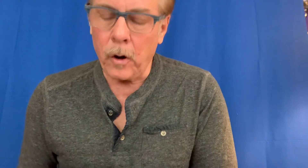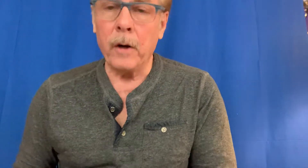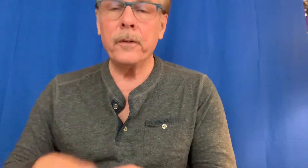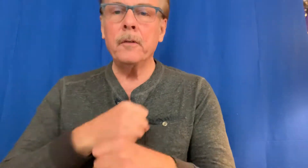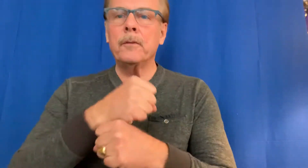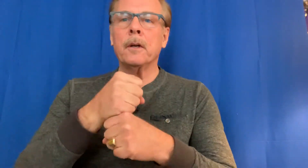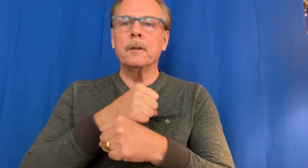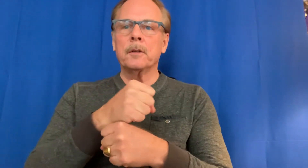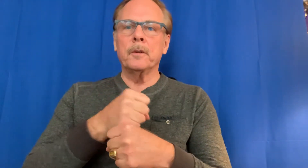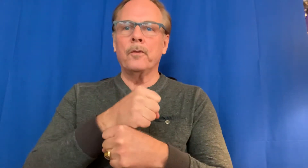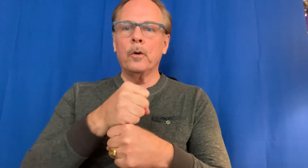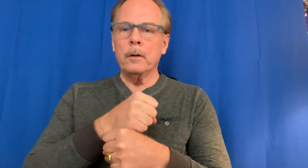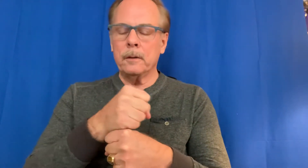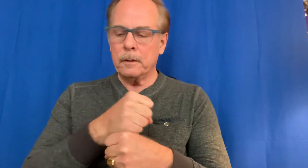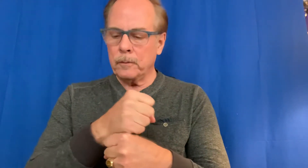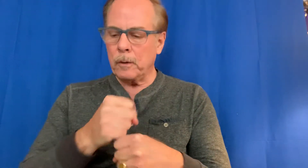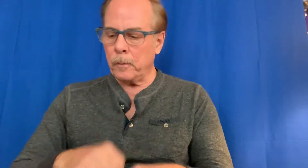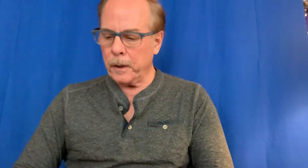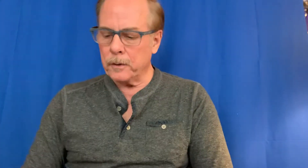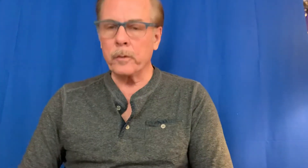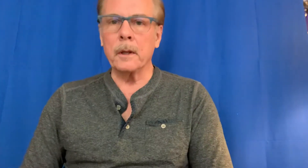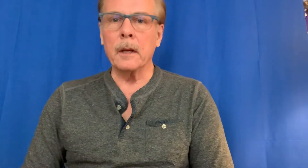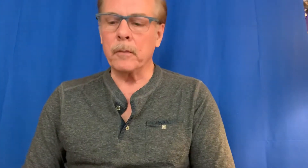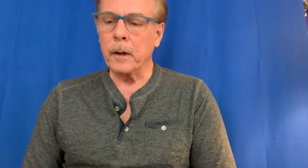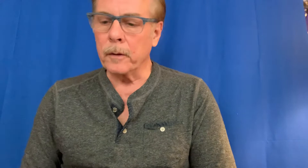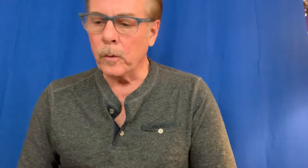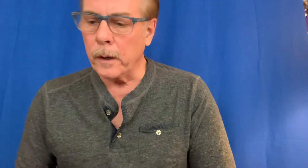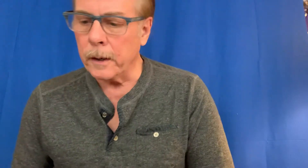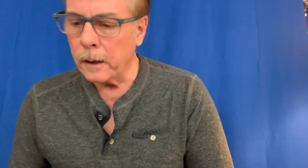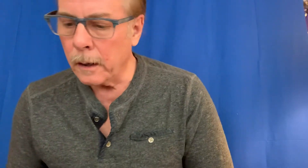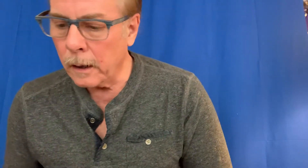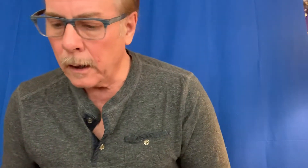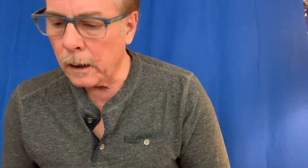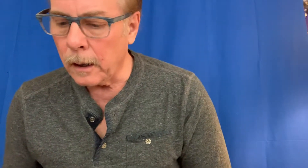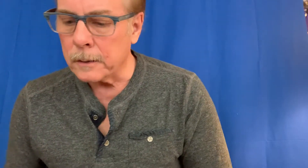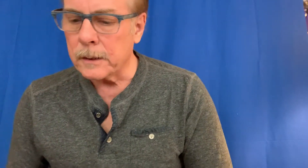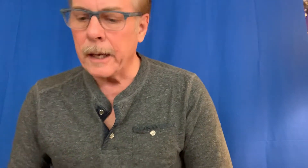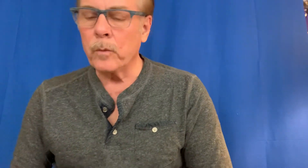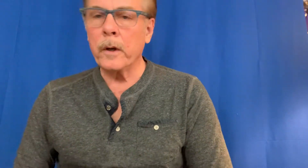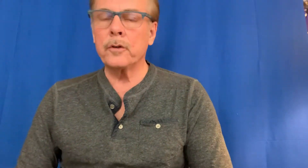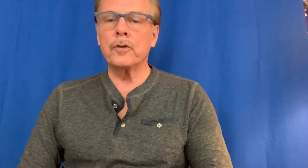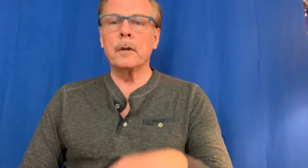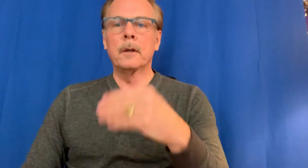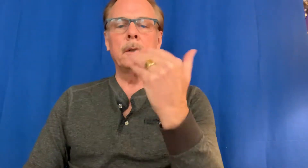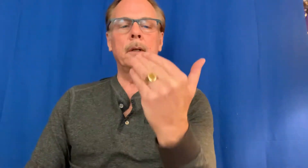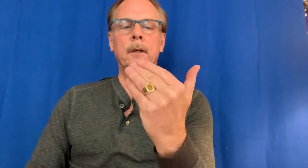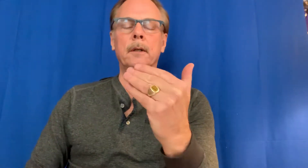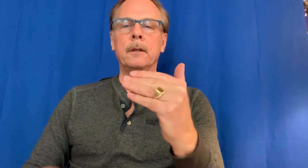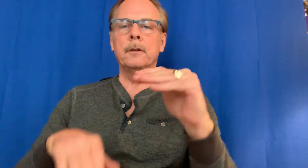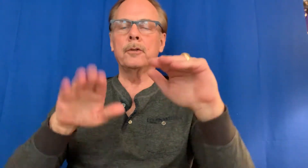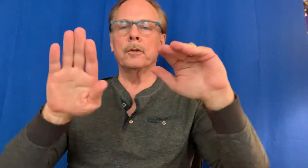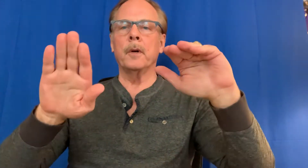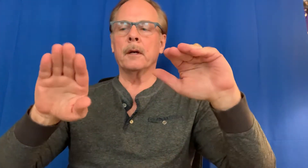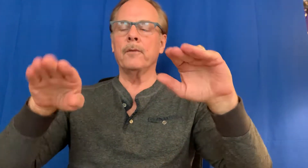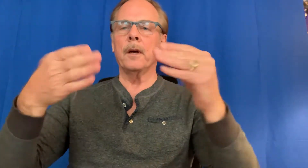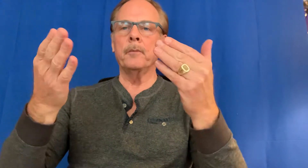Coffee, we've done this before. I'm on page 311, by the way. Sandwich is your modified